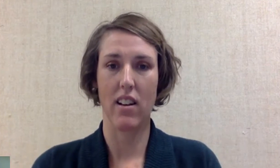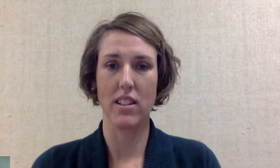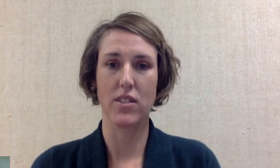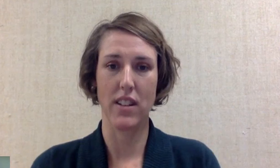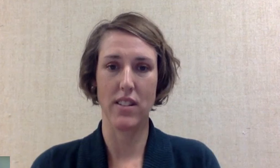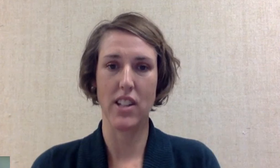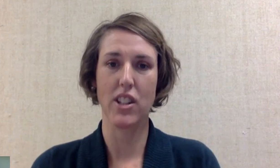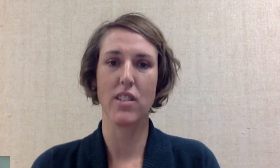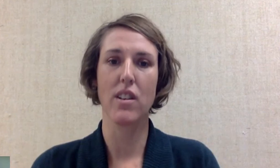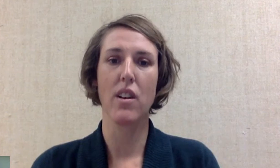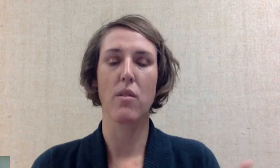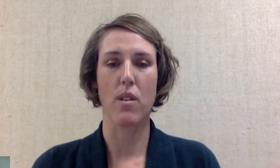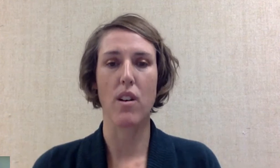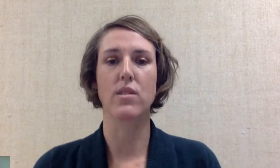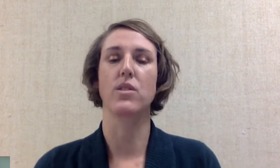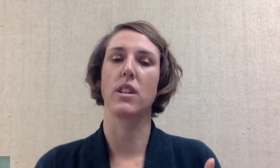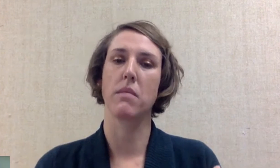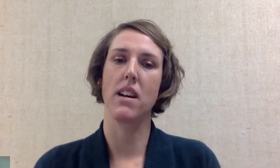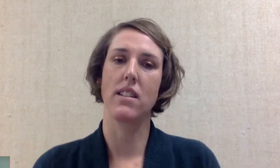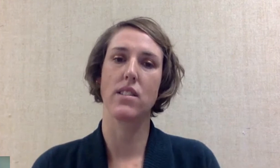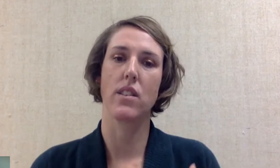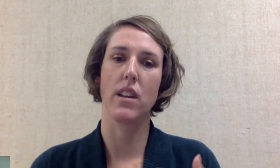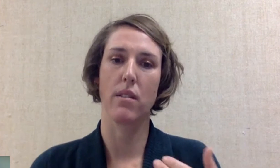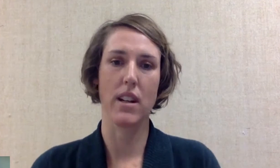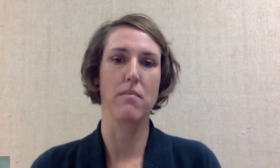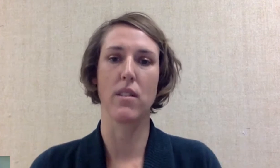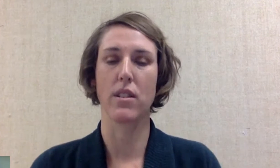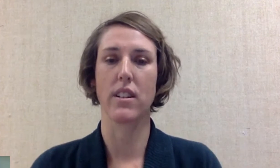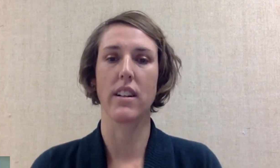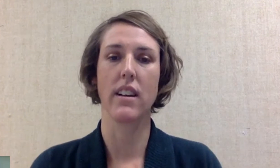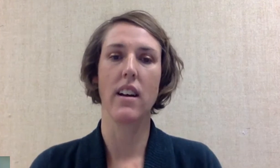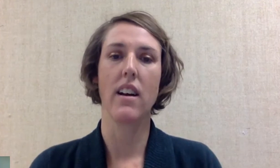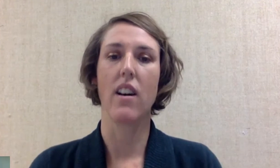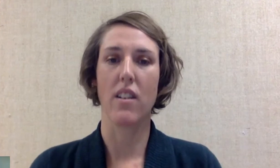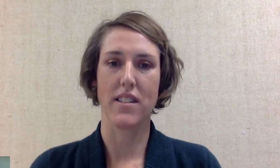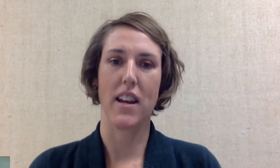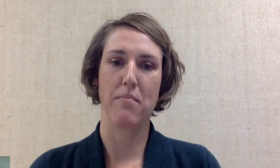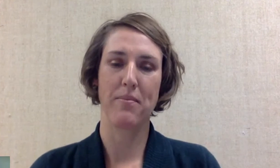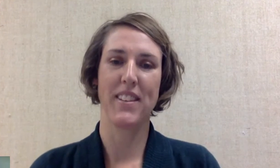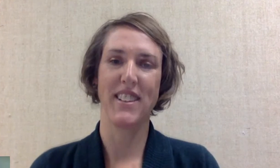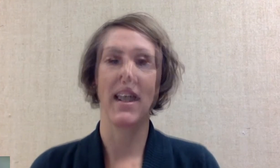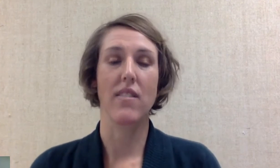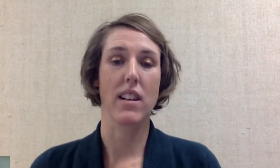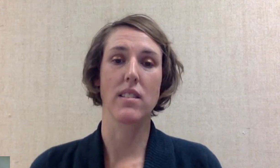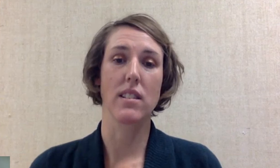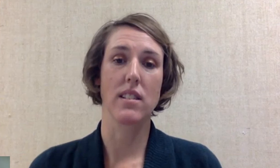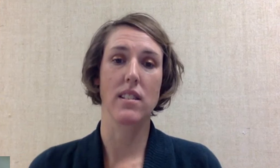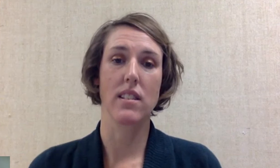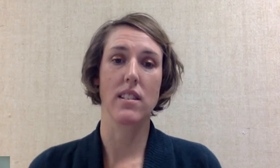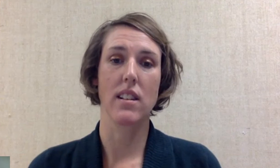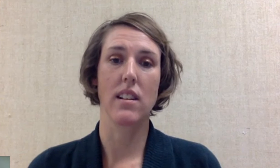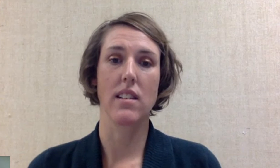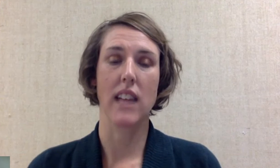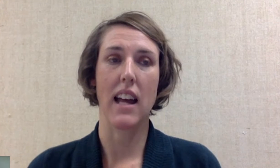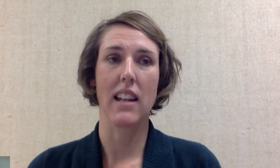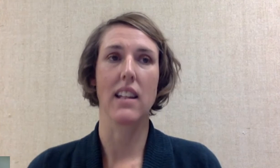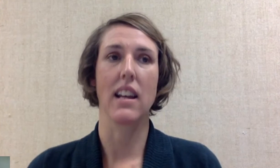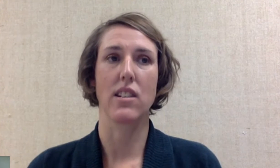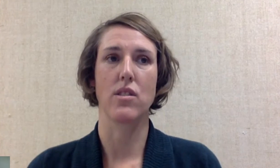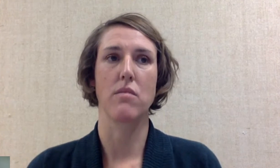college foundation were also cheering me on. So they were in my corner all the time. Having that little extra